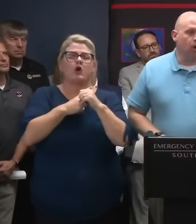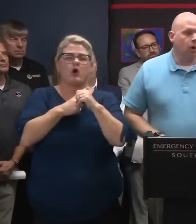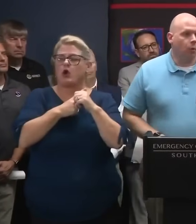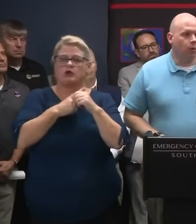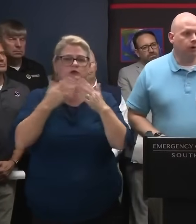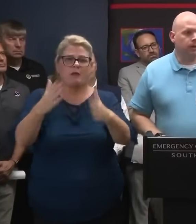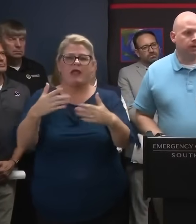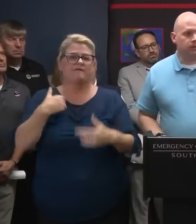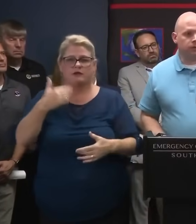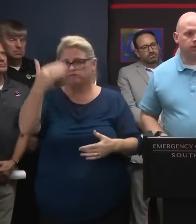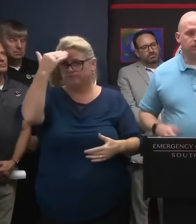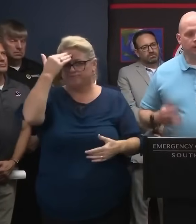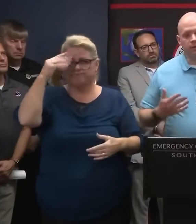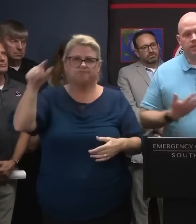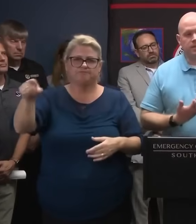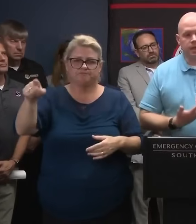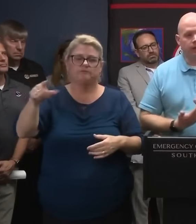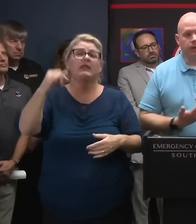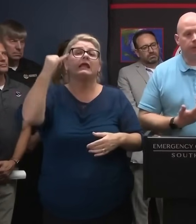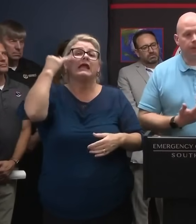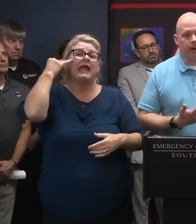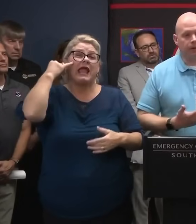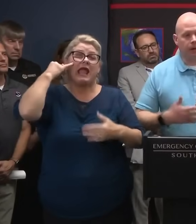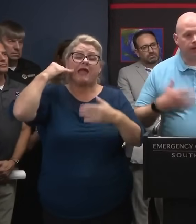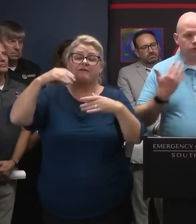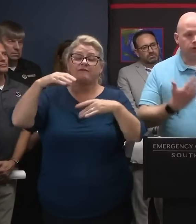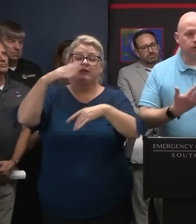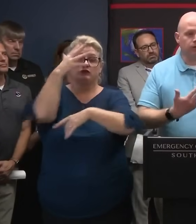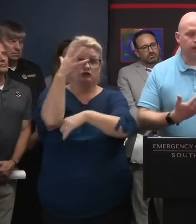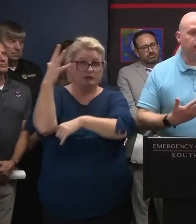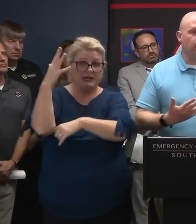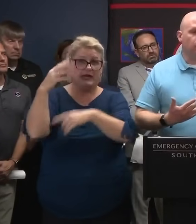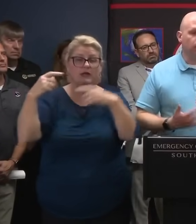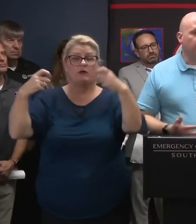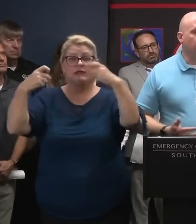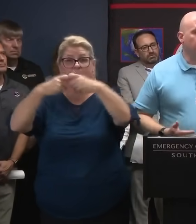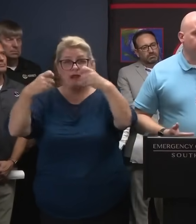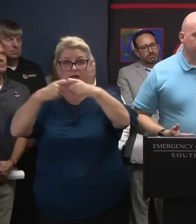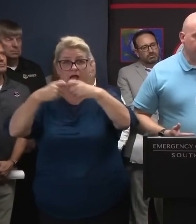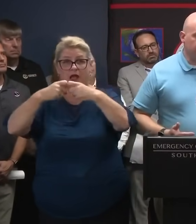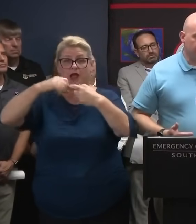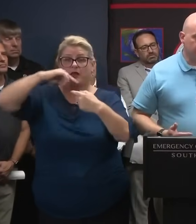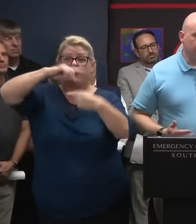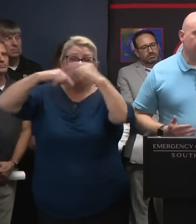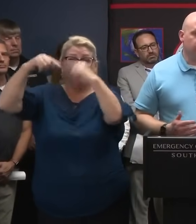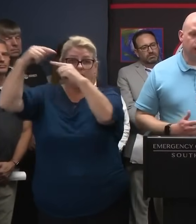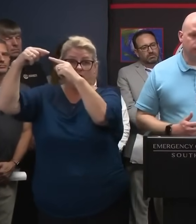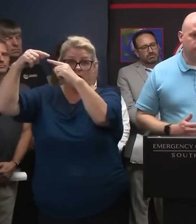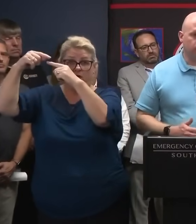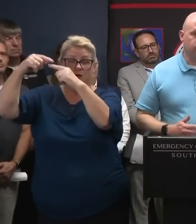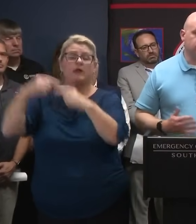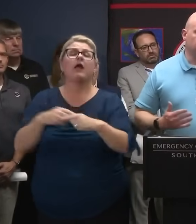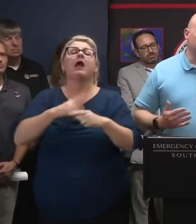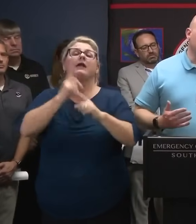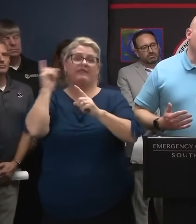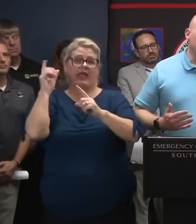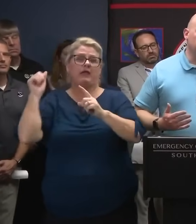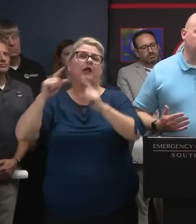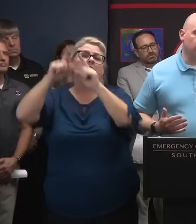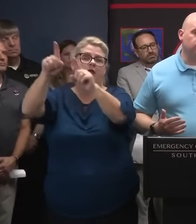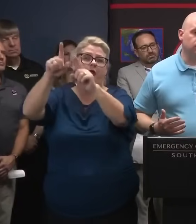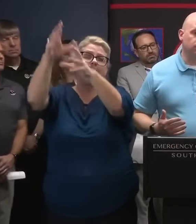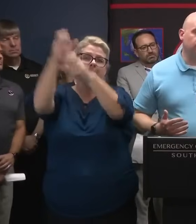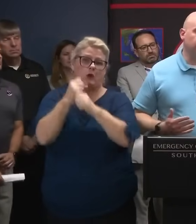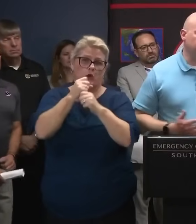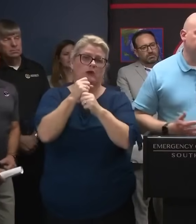us. So one of the big things for us is if it's tangled up in a power line, the tree is over there, we got to wait for them to come in, ground it for us. And so we've been working